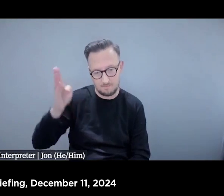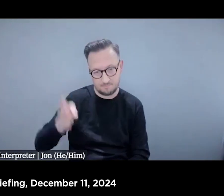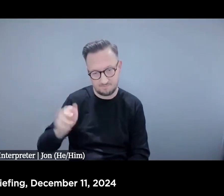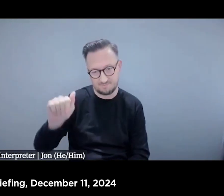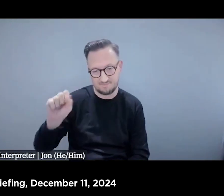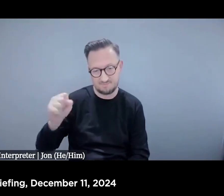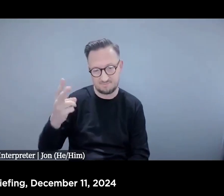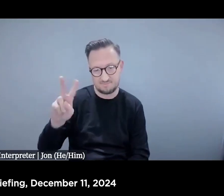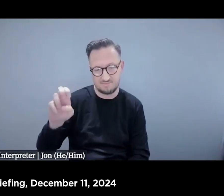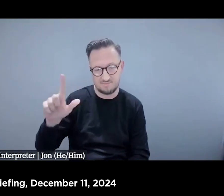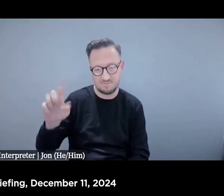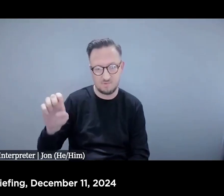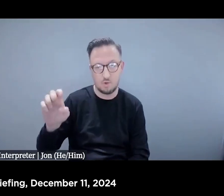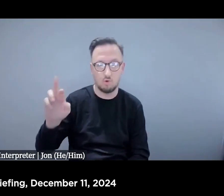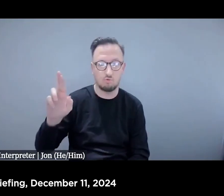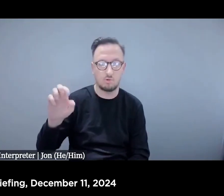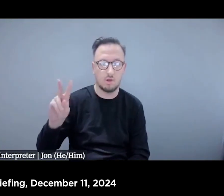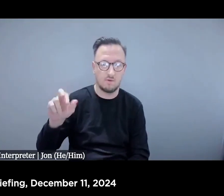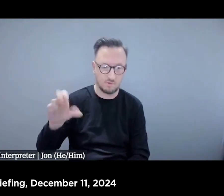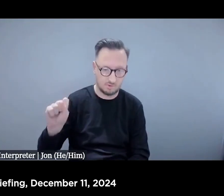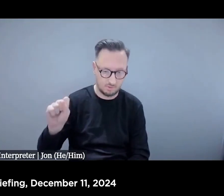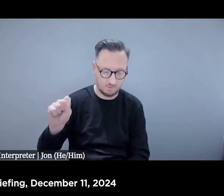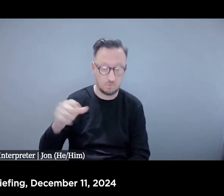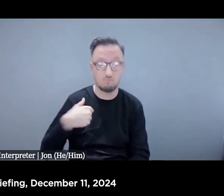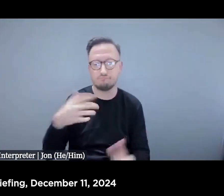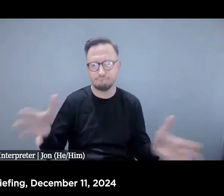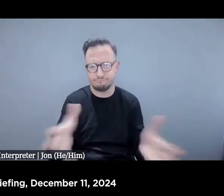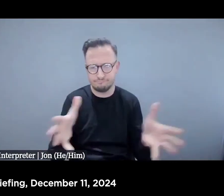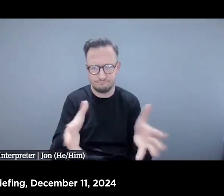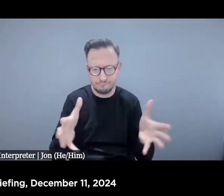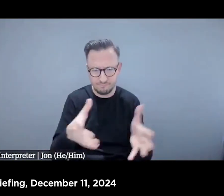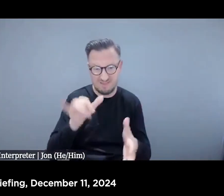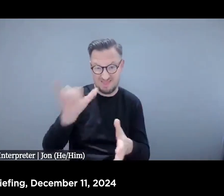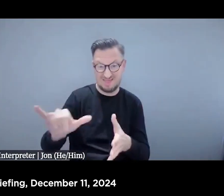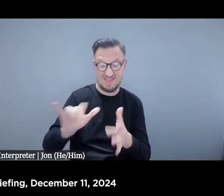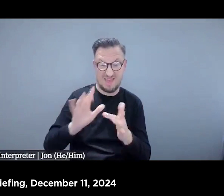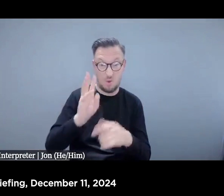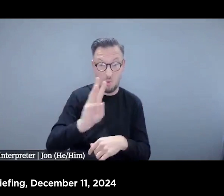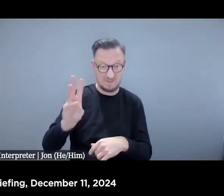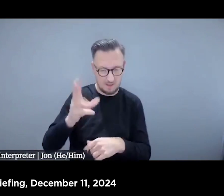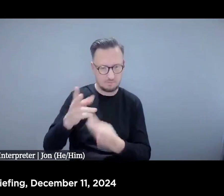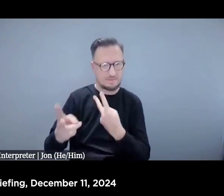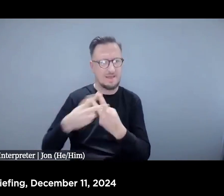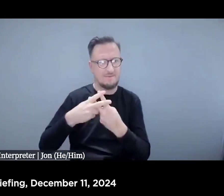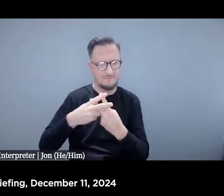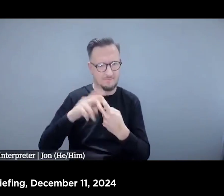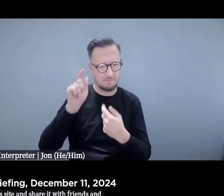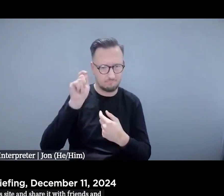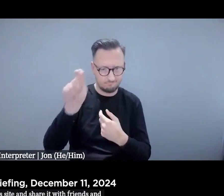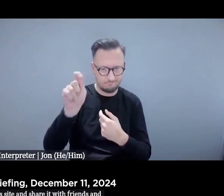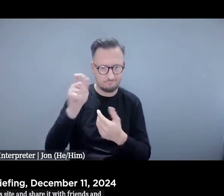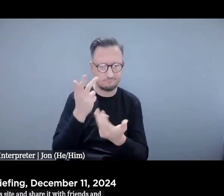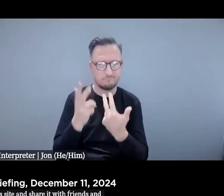www.publicinput.com/Asheville Recovers. We encourage our community to bookmark this site and share it with friends and family to